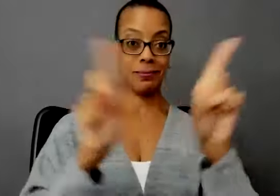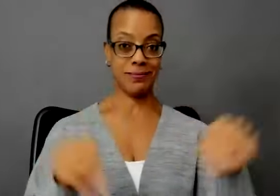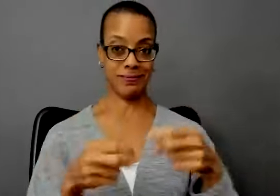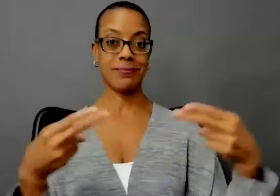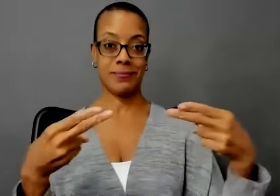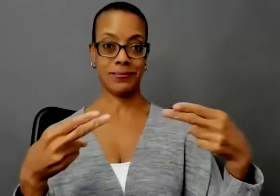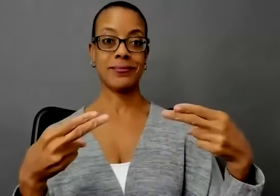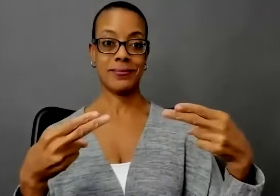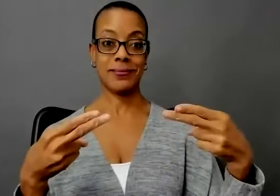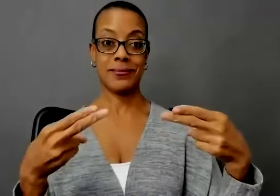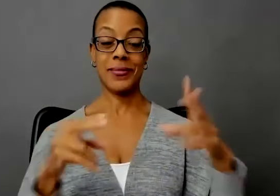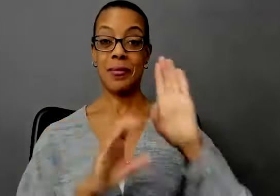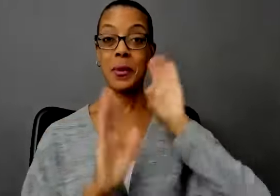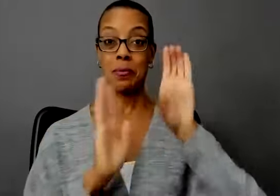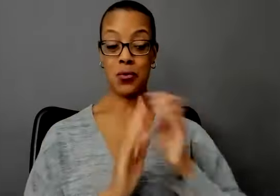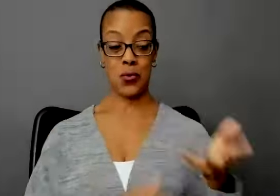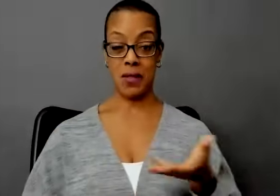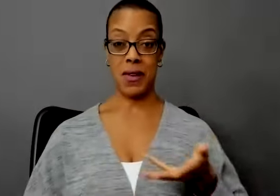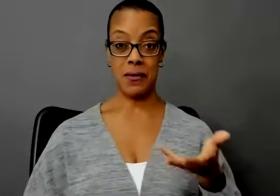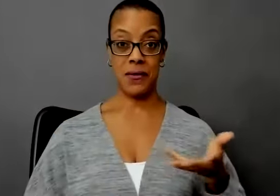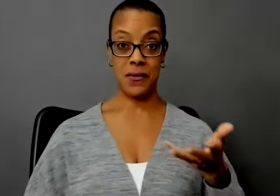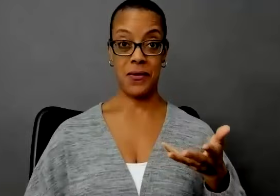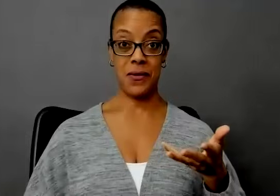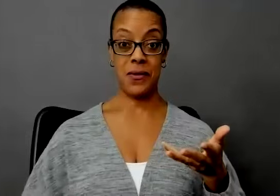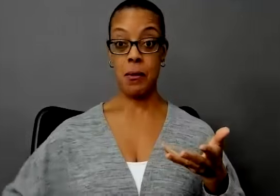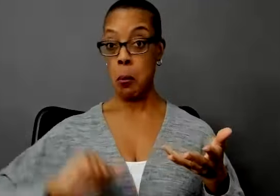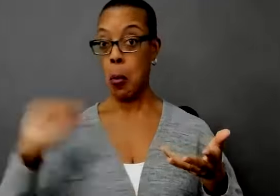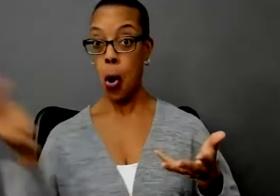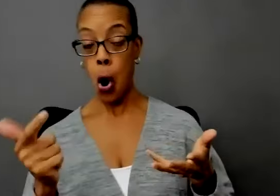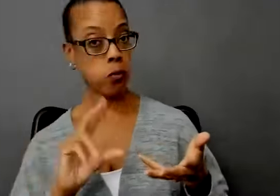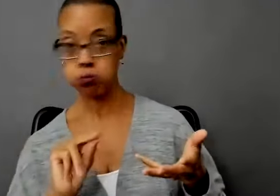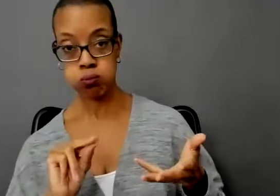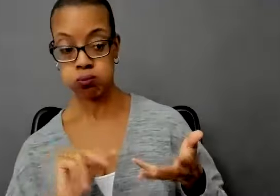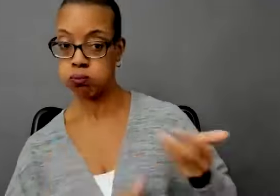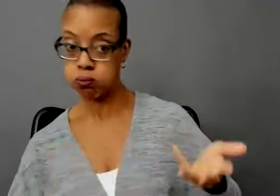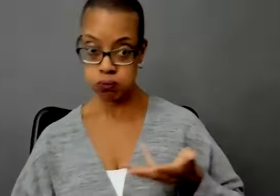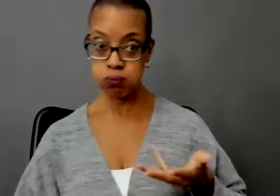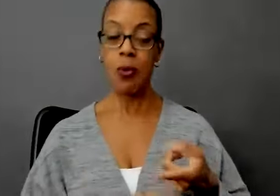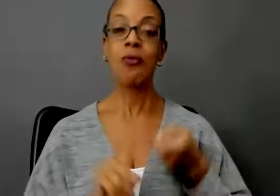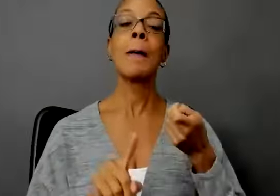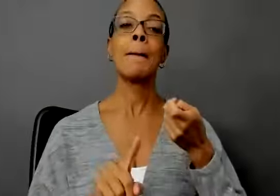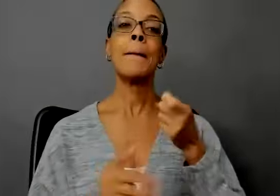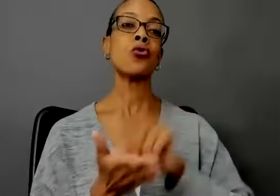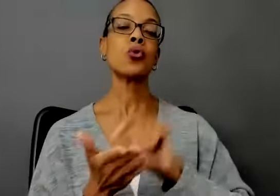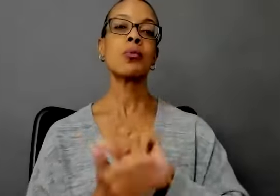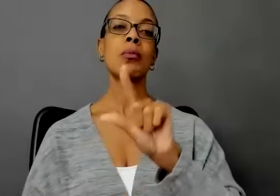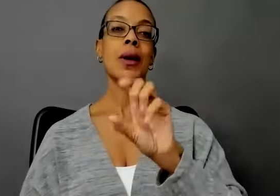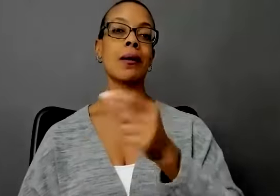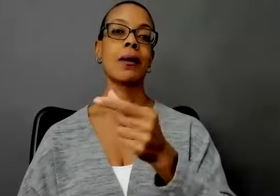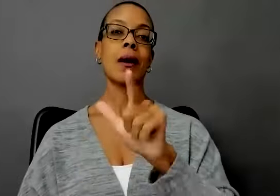5 of us in this picture. It's not everybody in the group, but this is from a Globe and Mail article that was published, which was